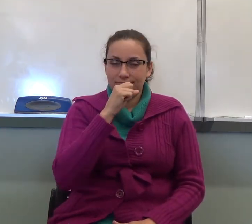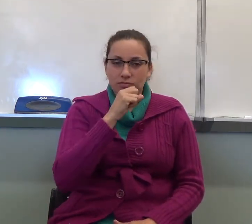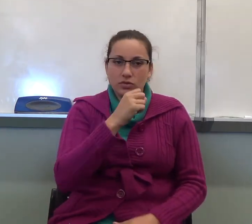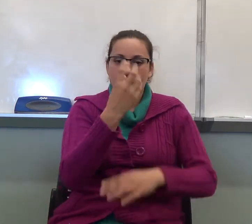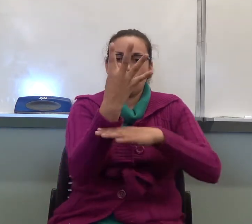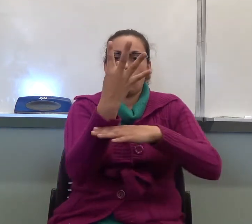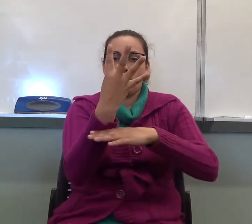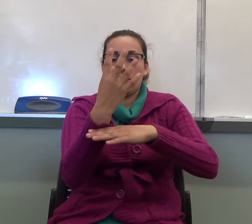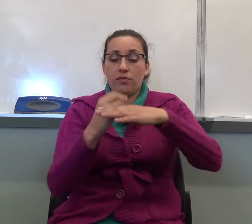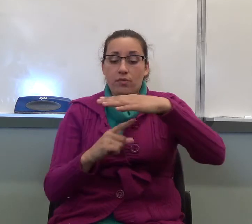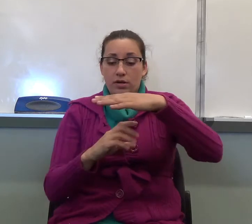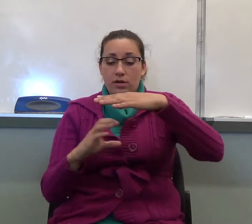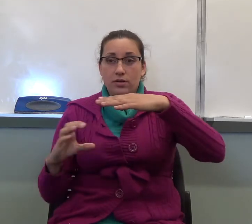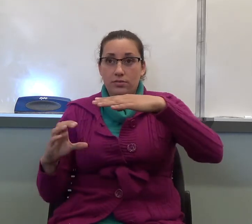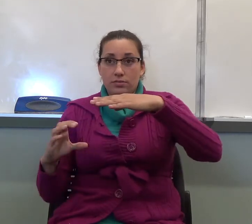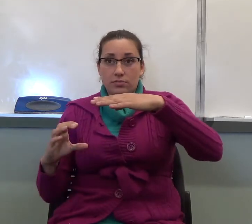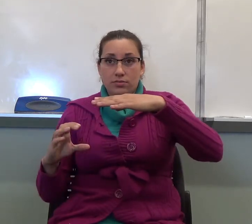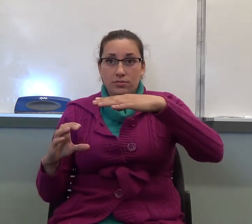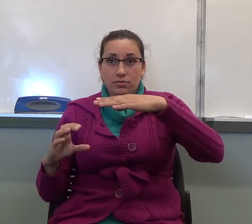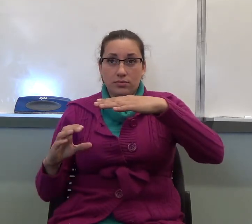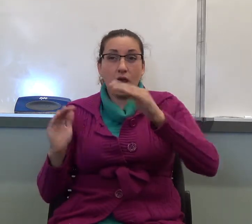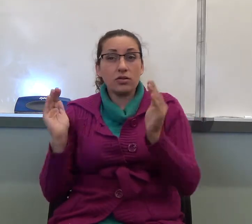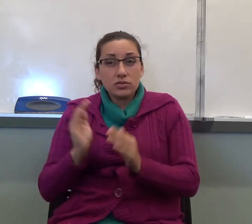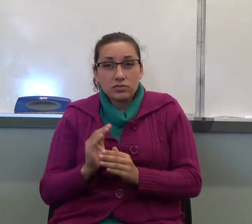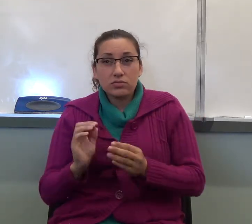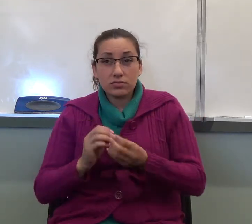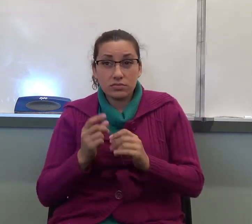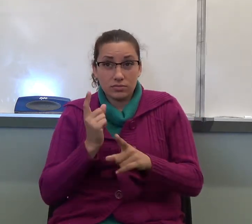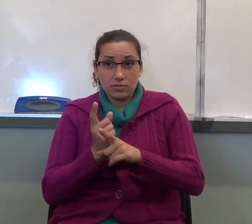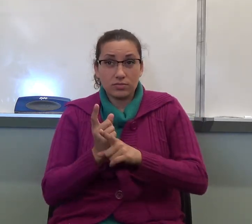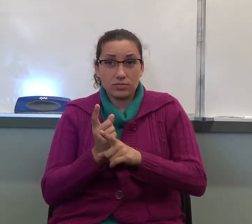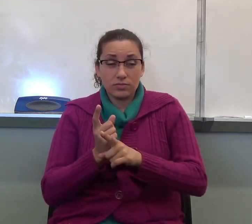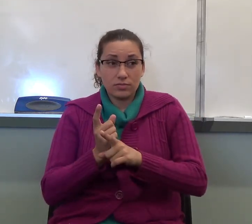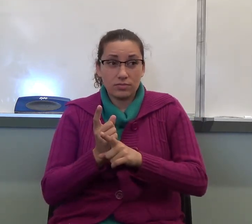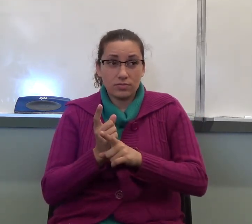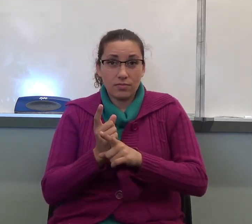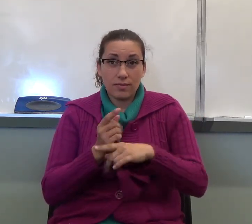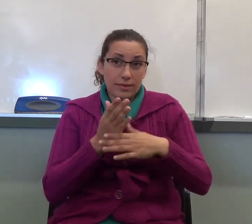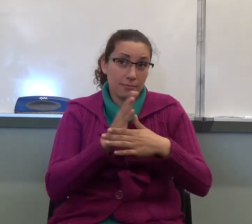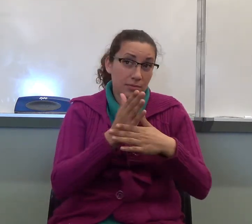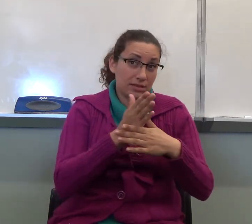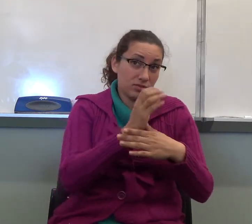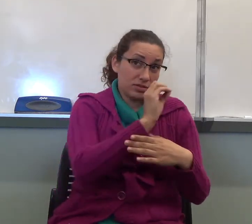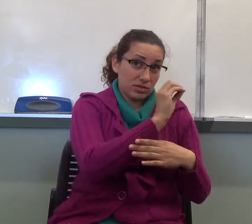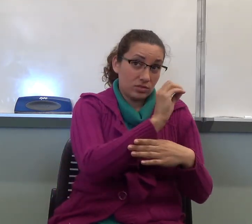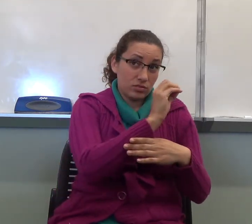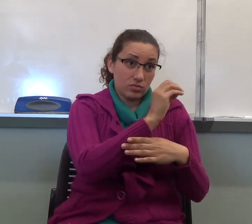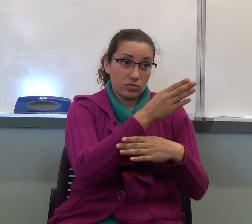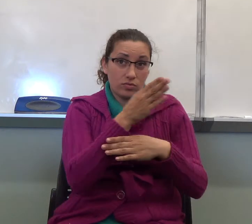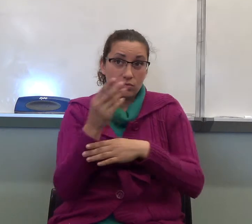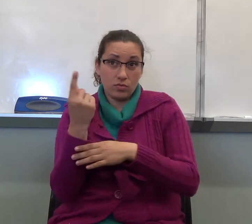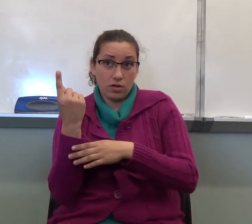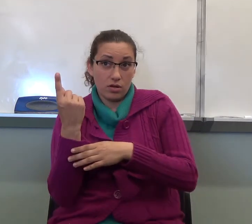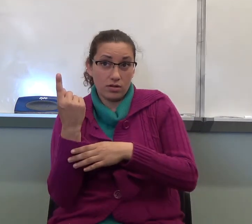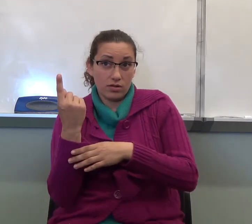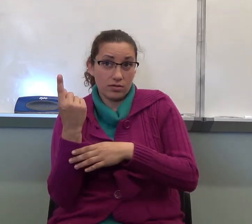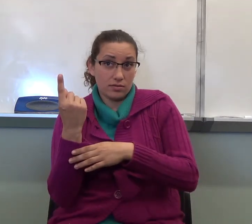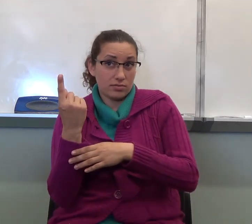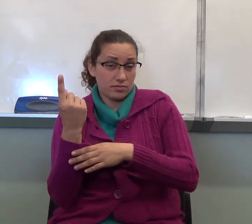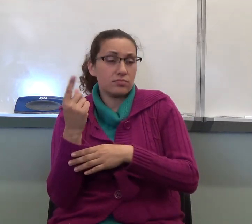would be a very small number, huh? But would it be between 0 and 1? Oh. It would be,